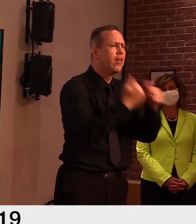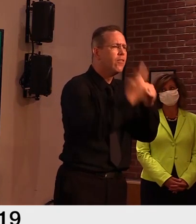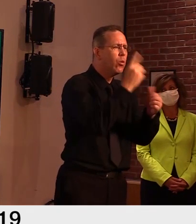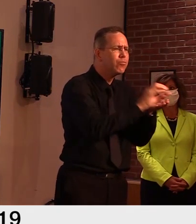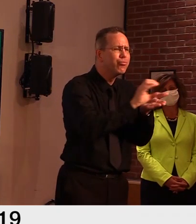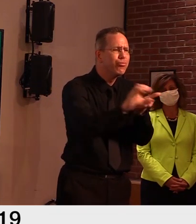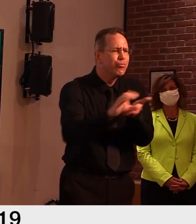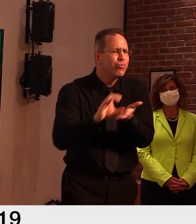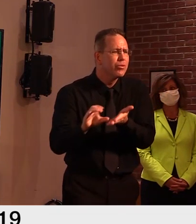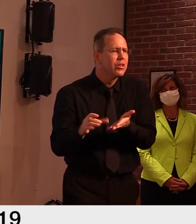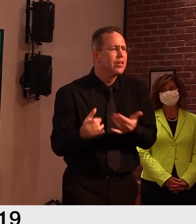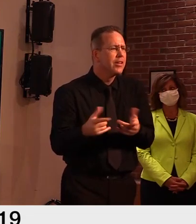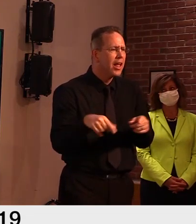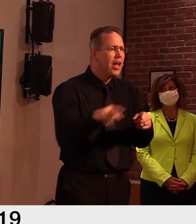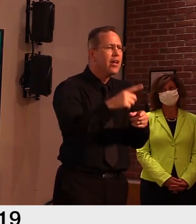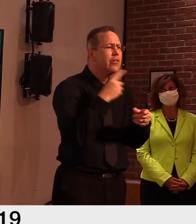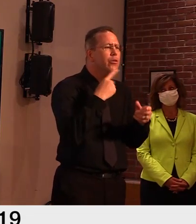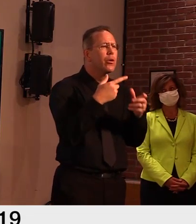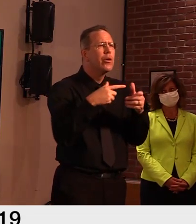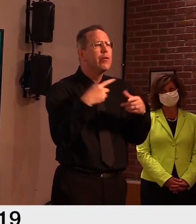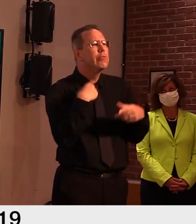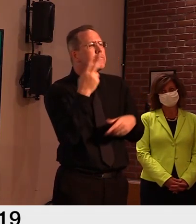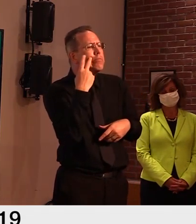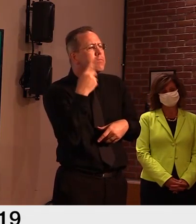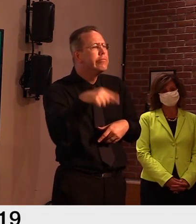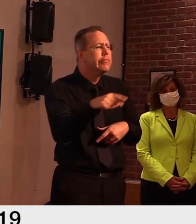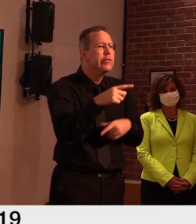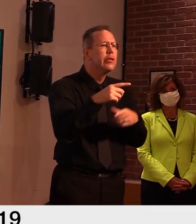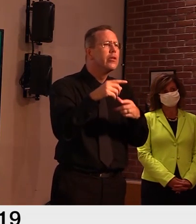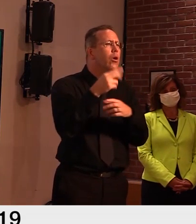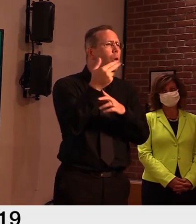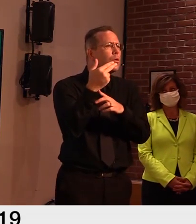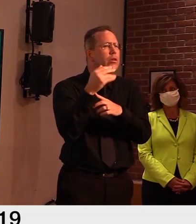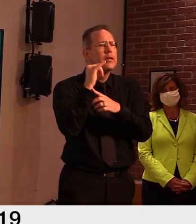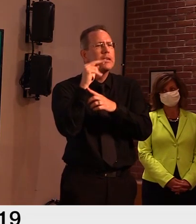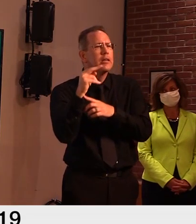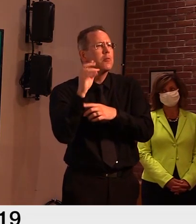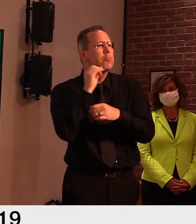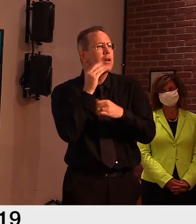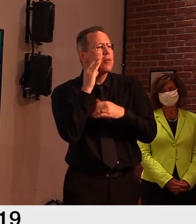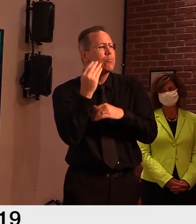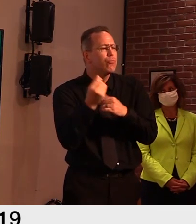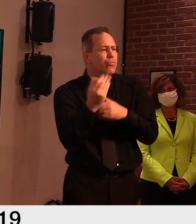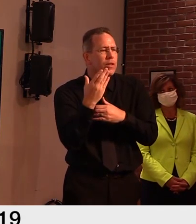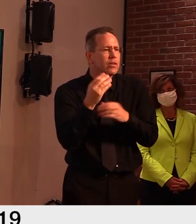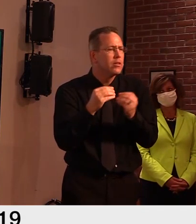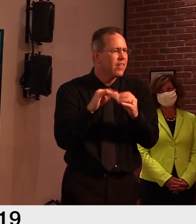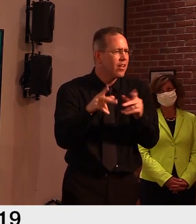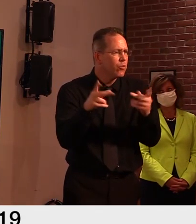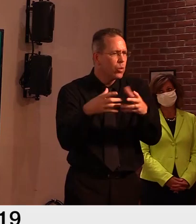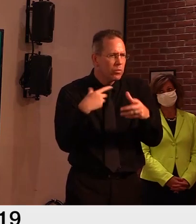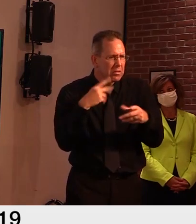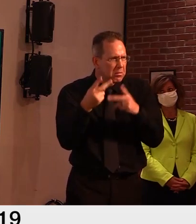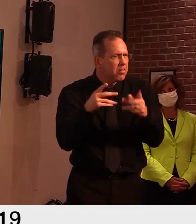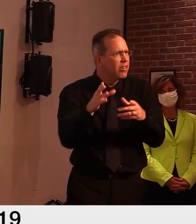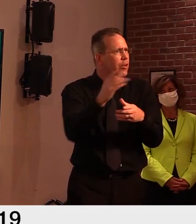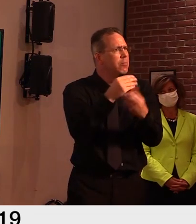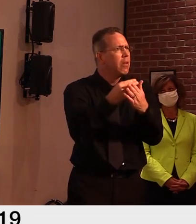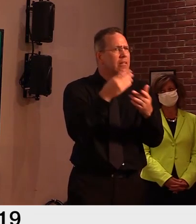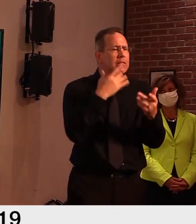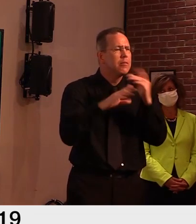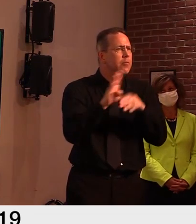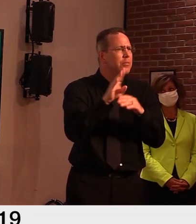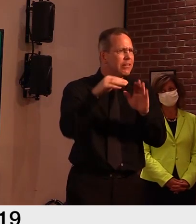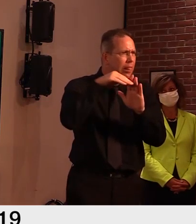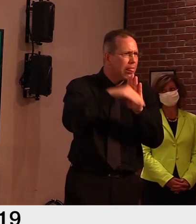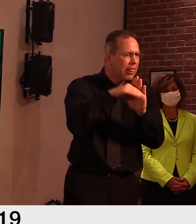Even what we propose isn't going to be enough to sustain all the businesses in Vermont that have been impacted by this. We just